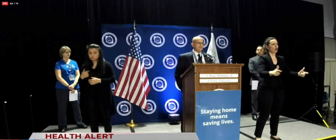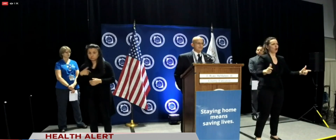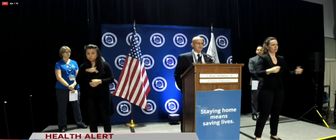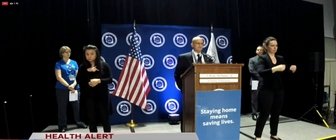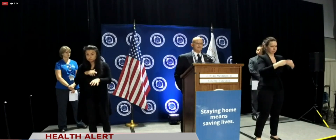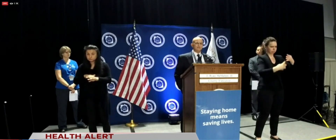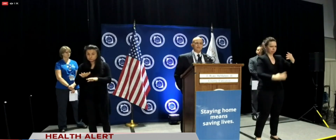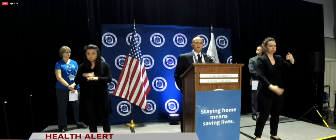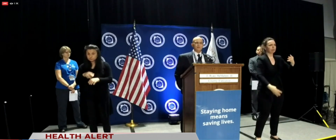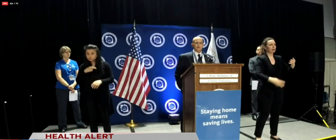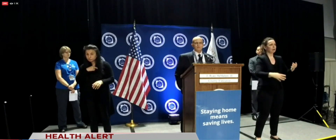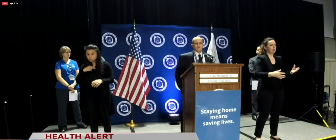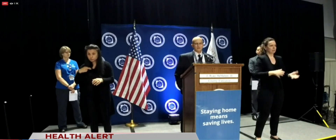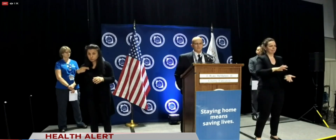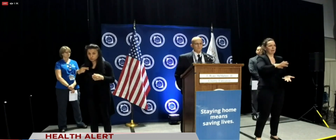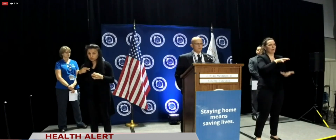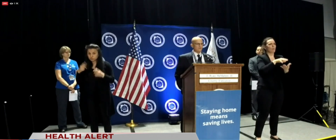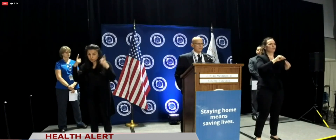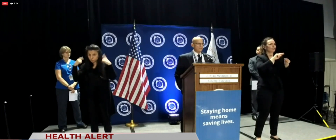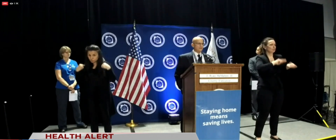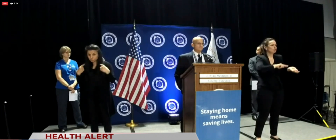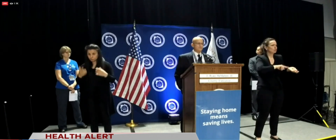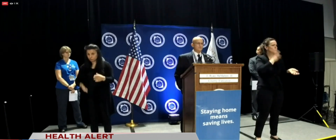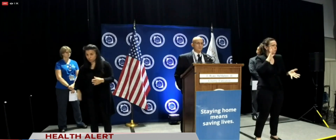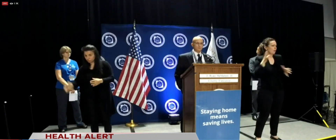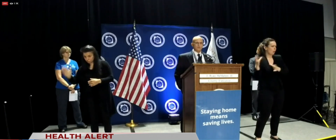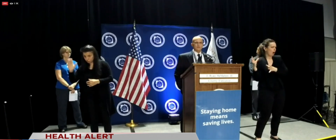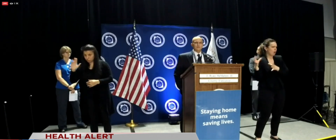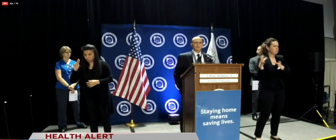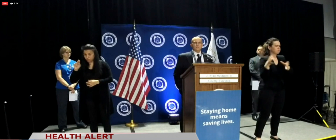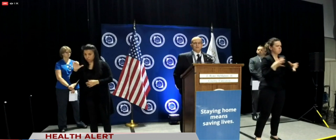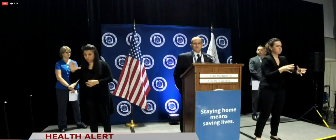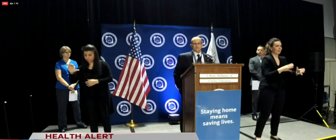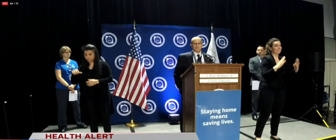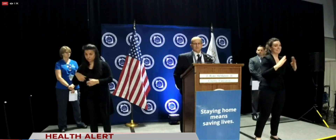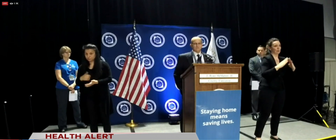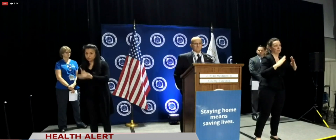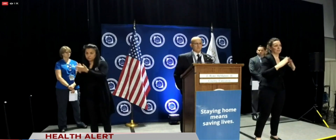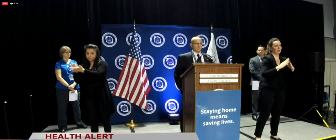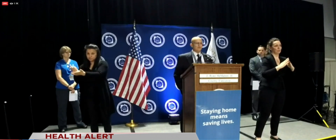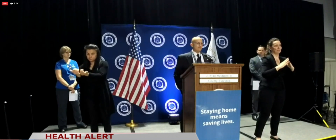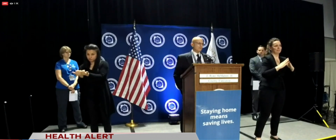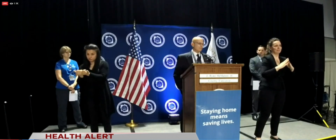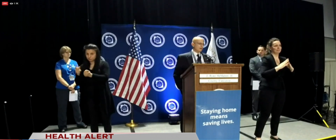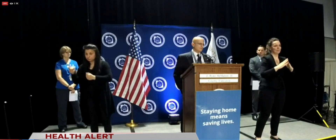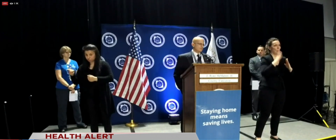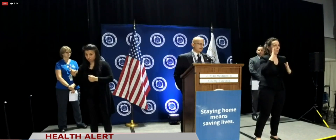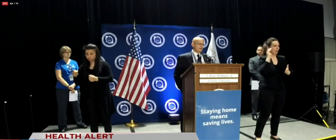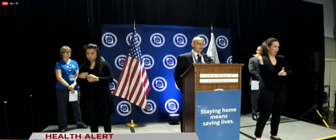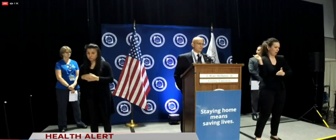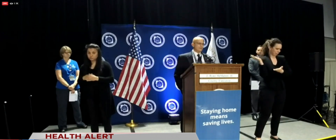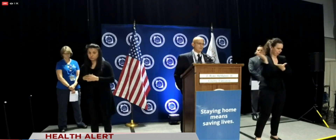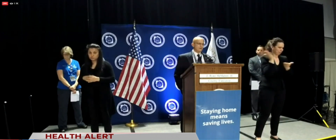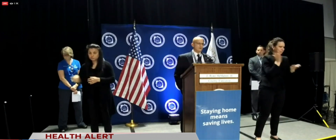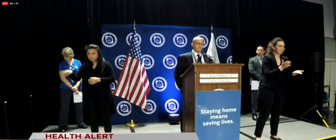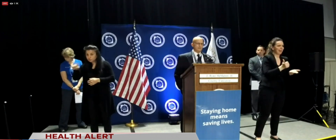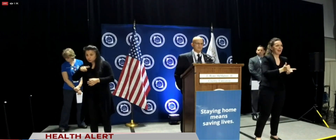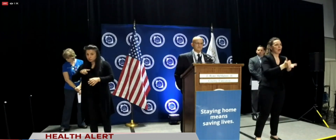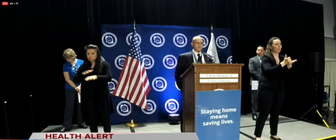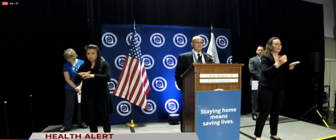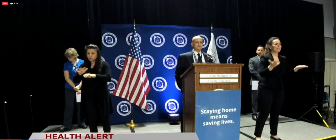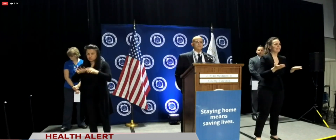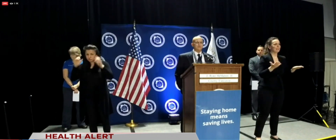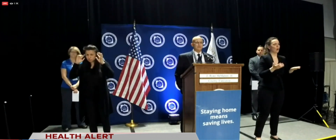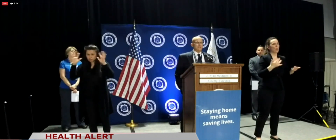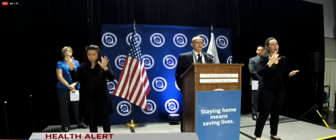heading downstate to help out with the Stony Brook initiative. They are getting overwhelmed right now with COVID